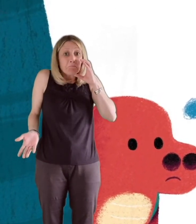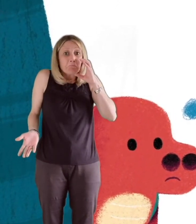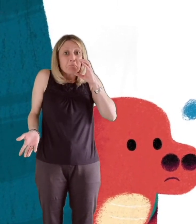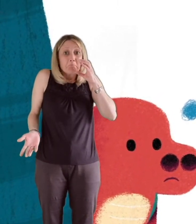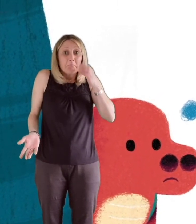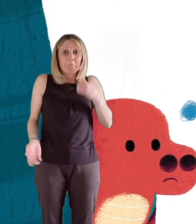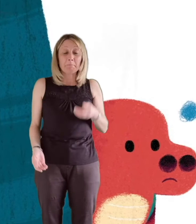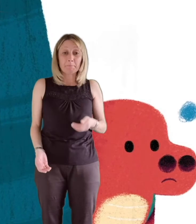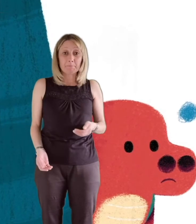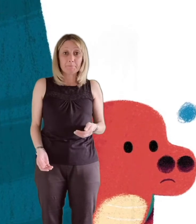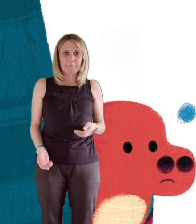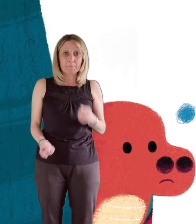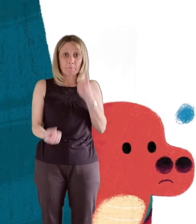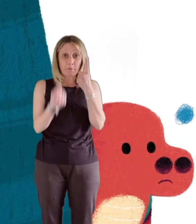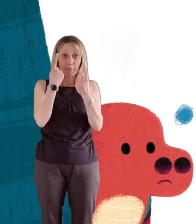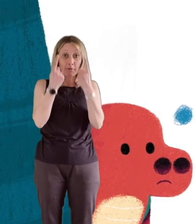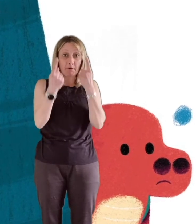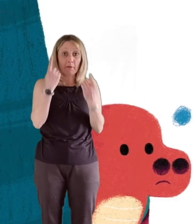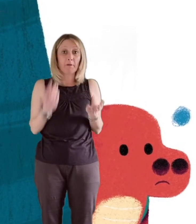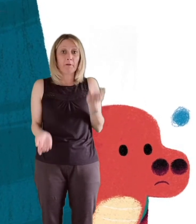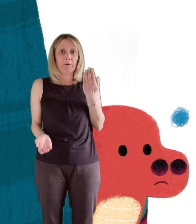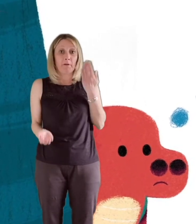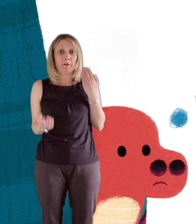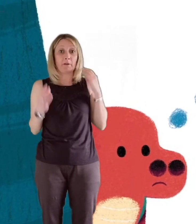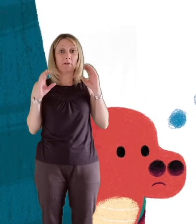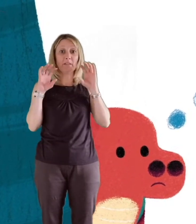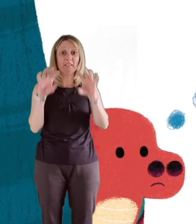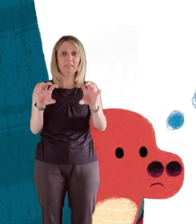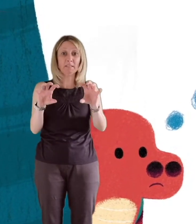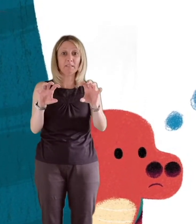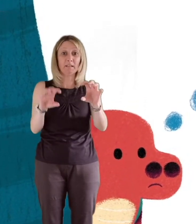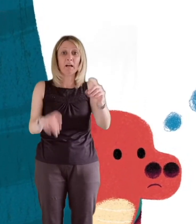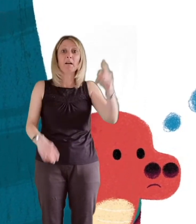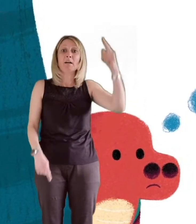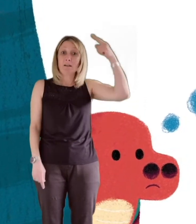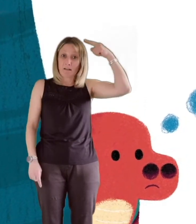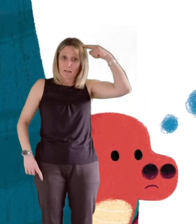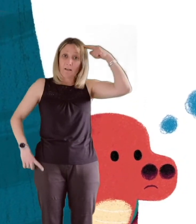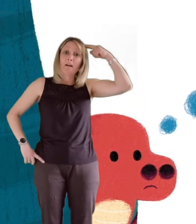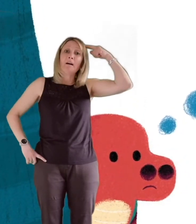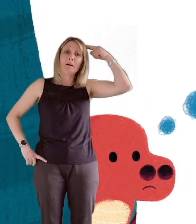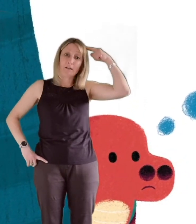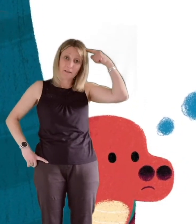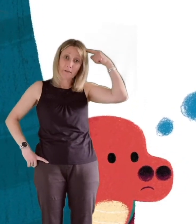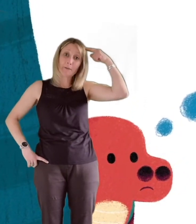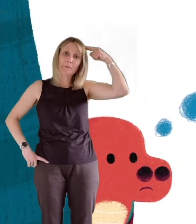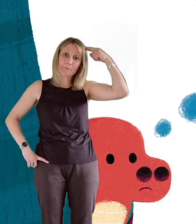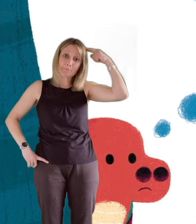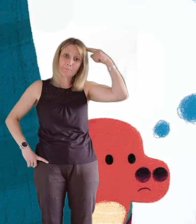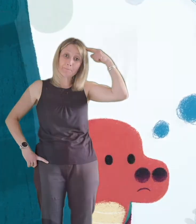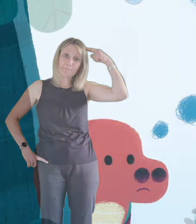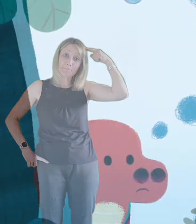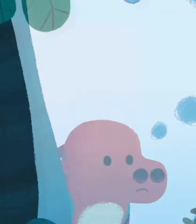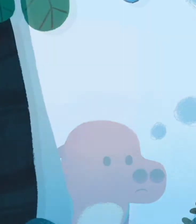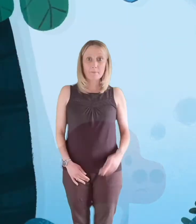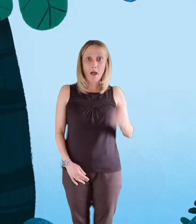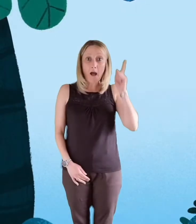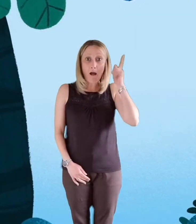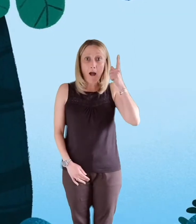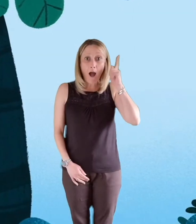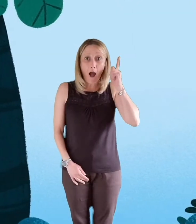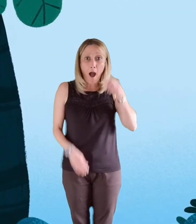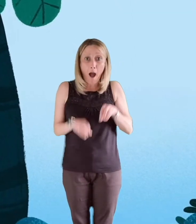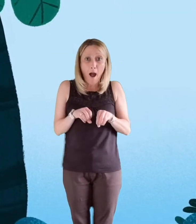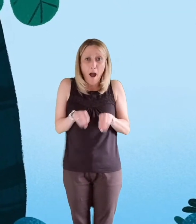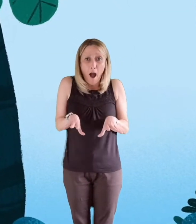drink? This Worrysaurus often was a one to overthink. What if I